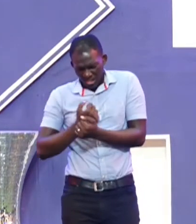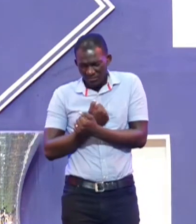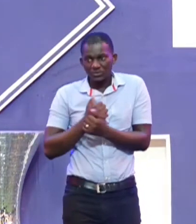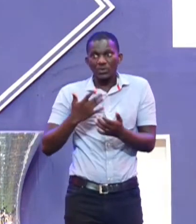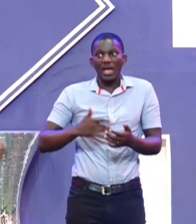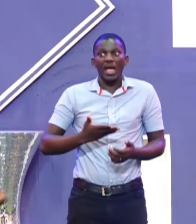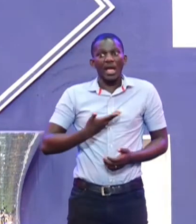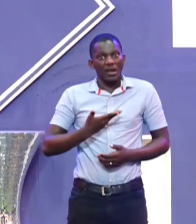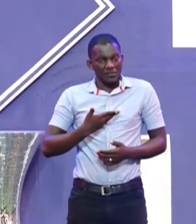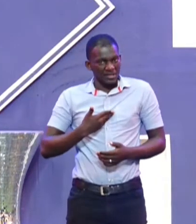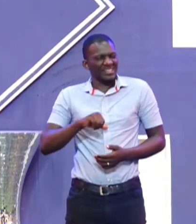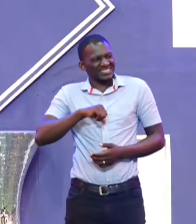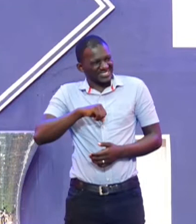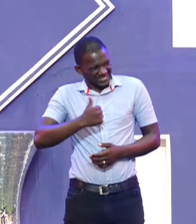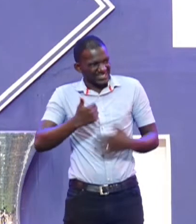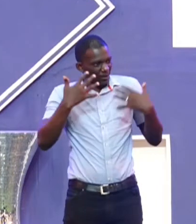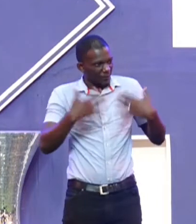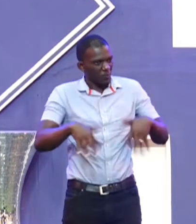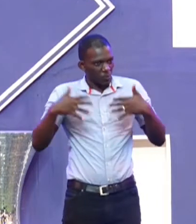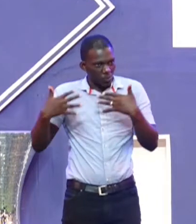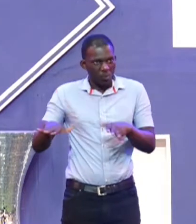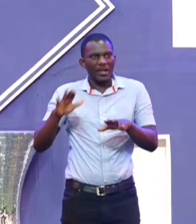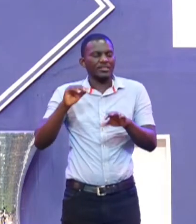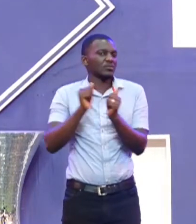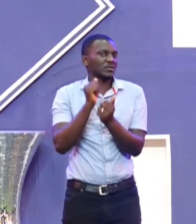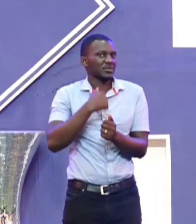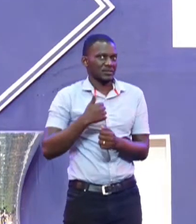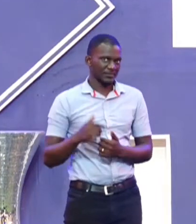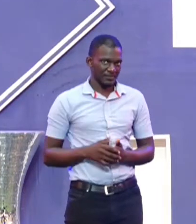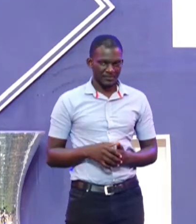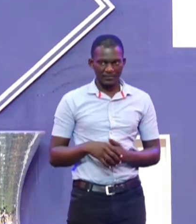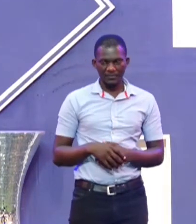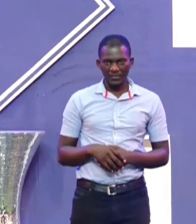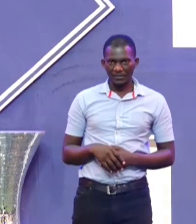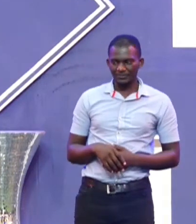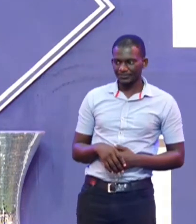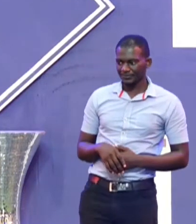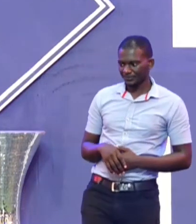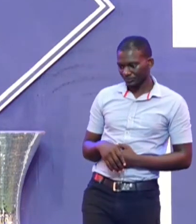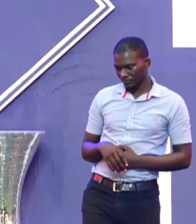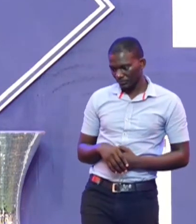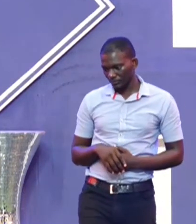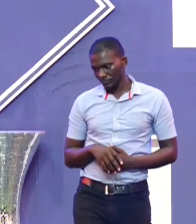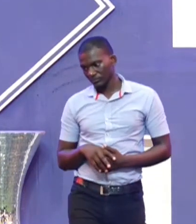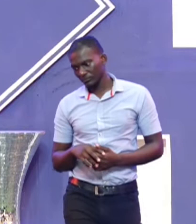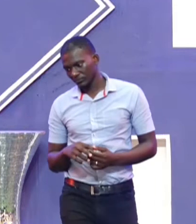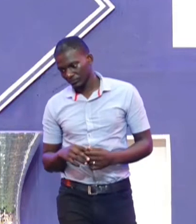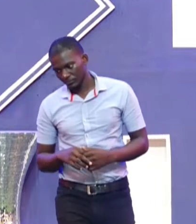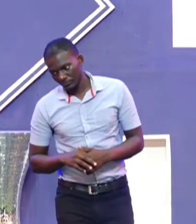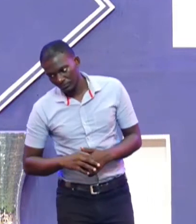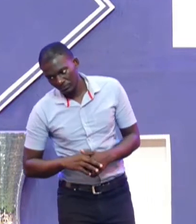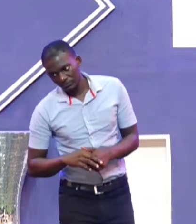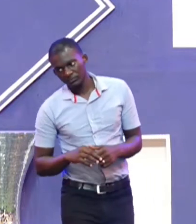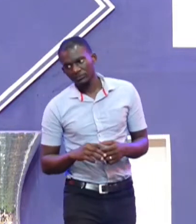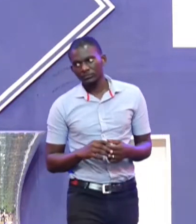that self-worth, Moses. So I have to first go back in the presence of God to know that he loves me, cares about me, and I restore my